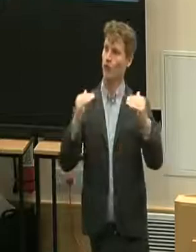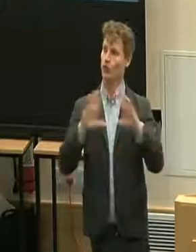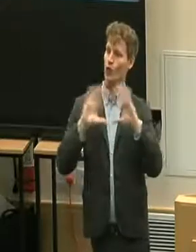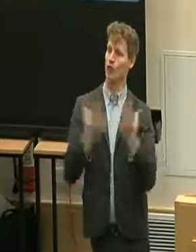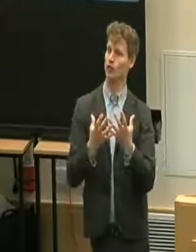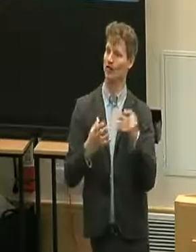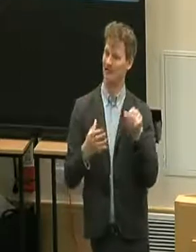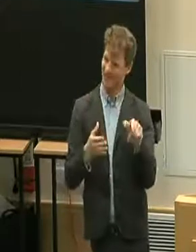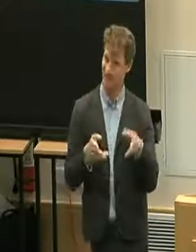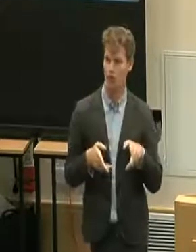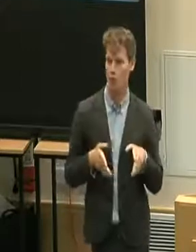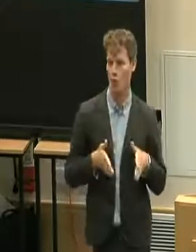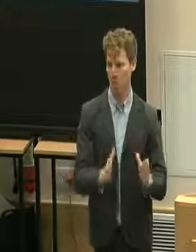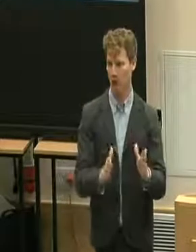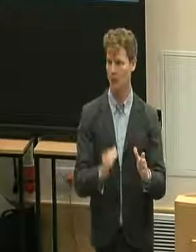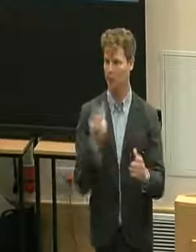That's my confession.